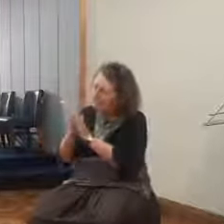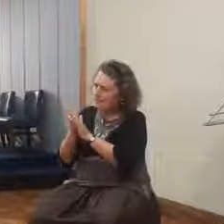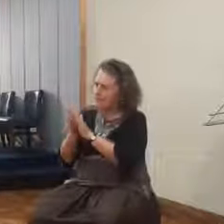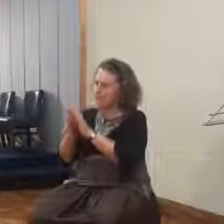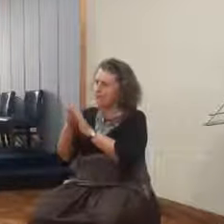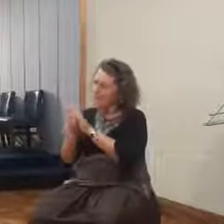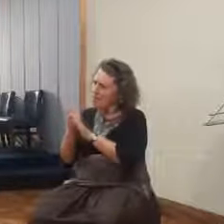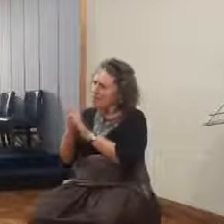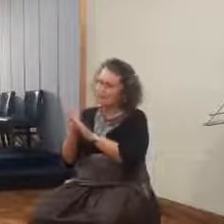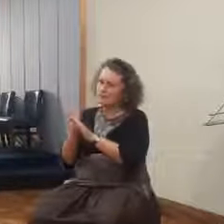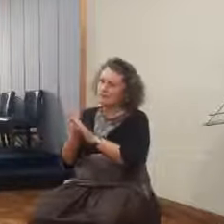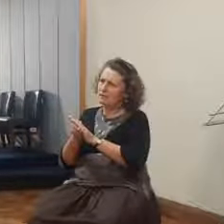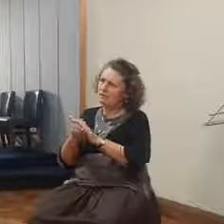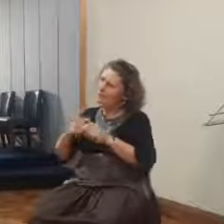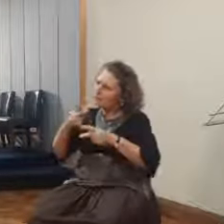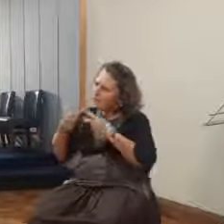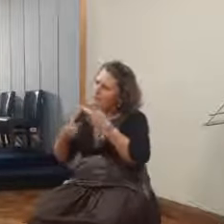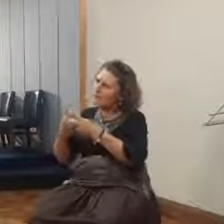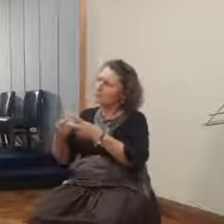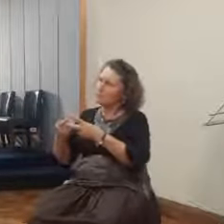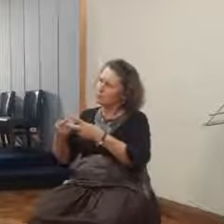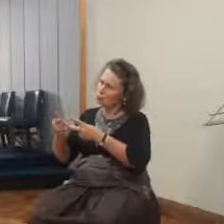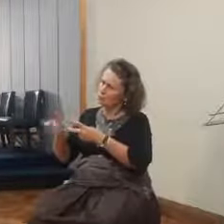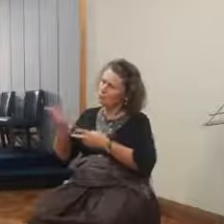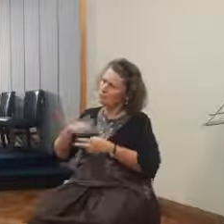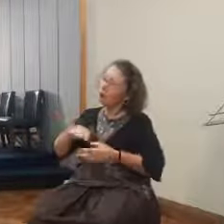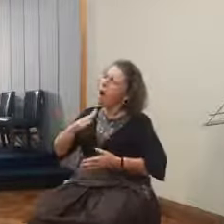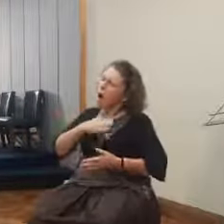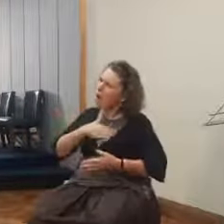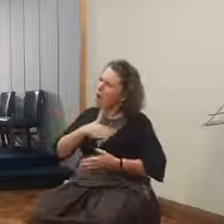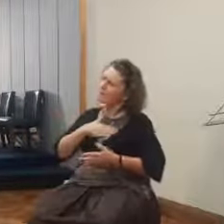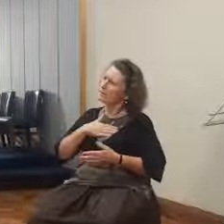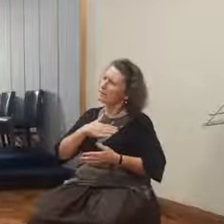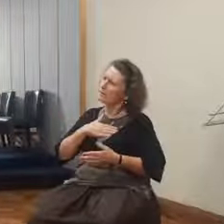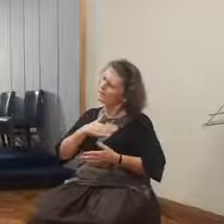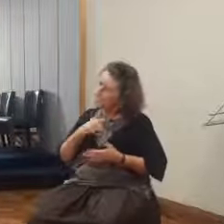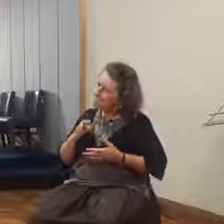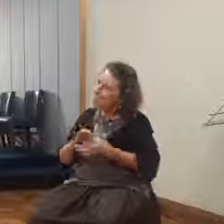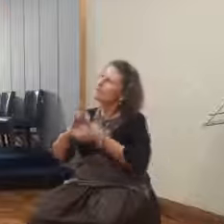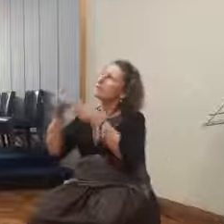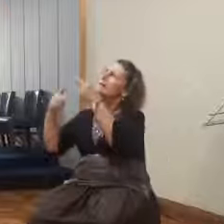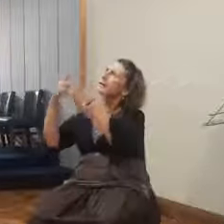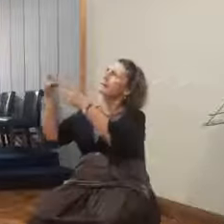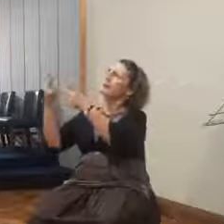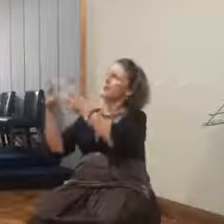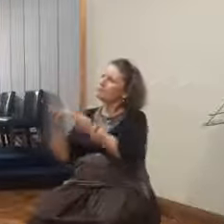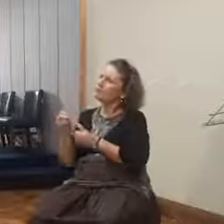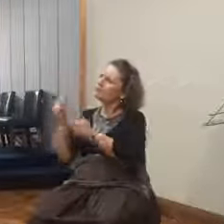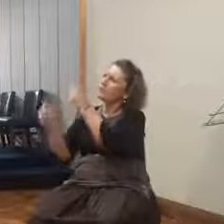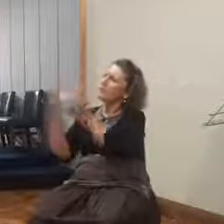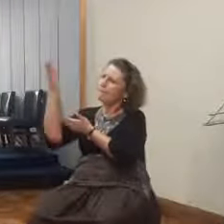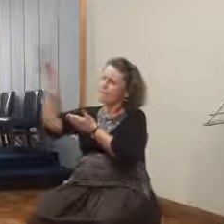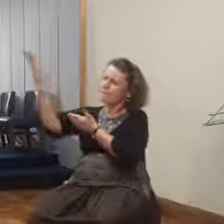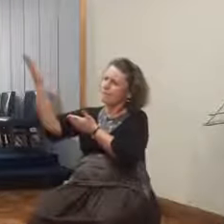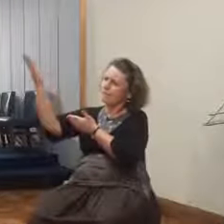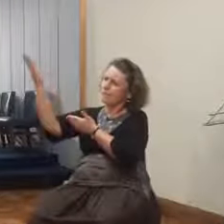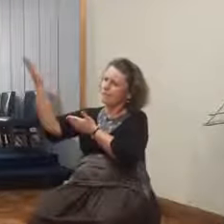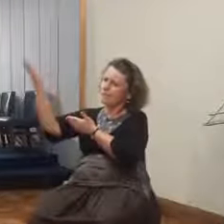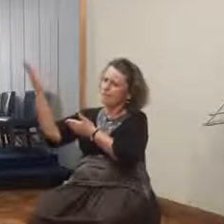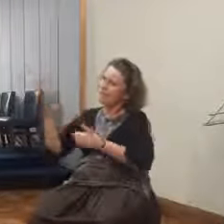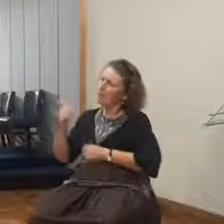love, our appreciation from God. We should be praising Him with a new song, a fresh song, a personal song